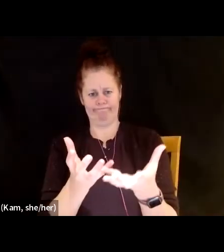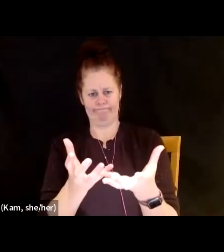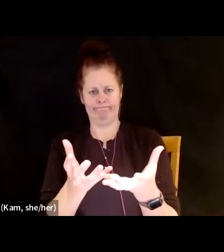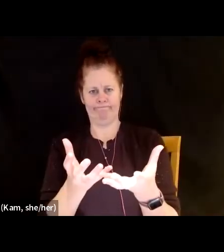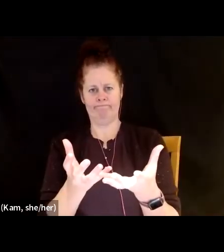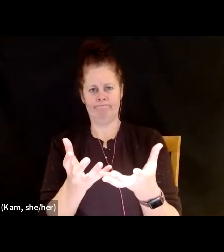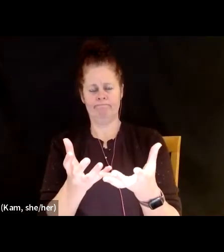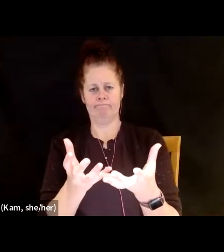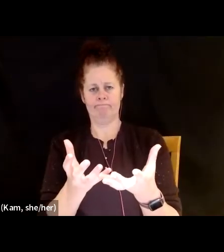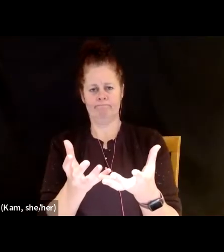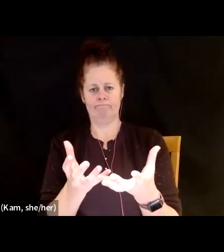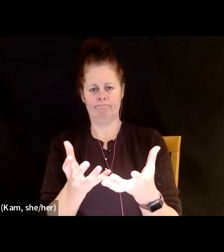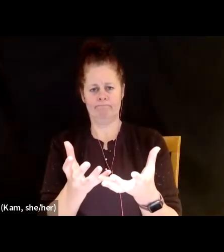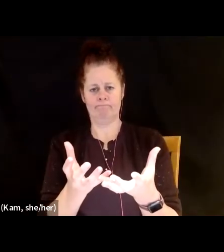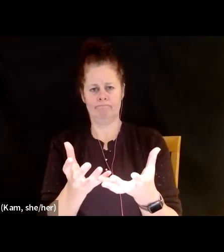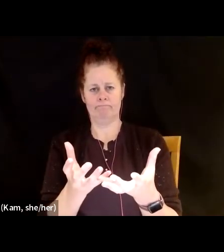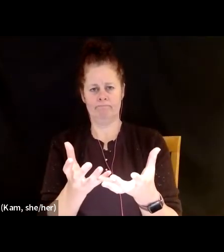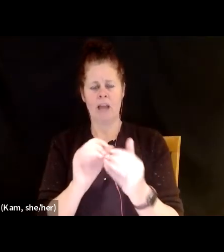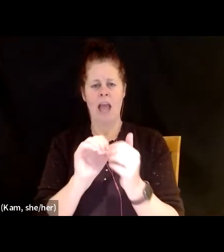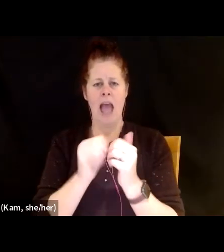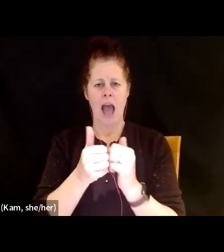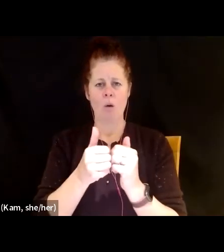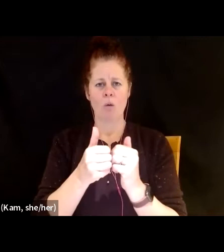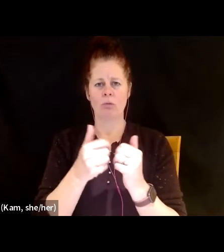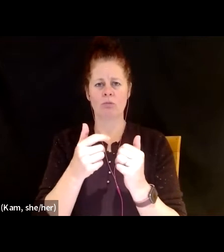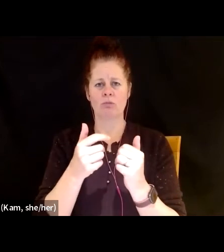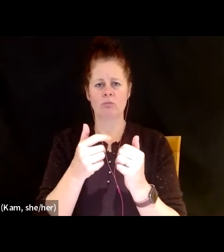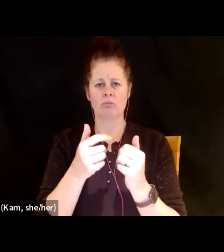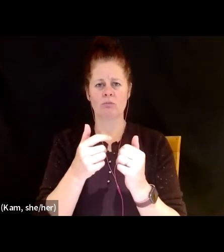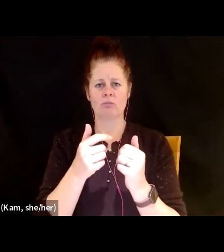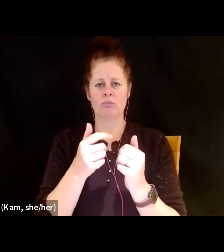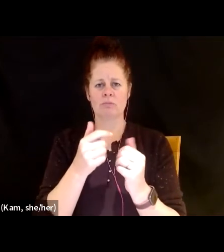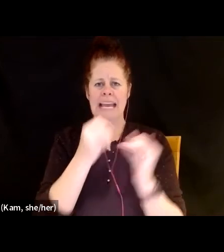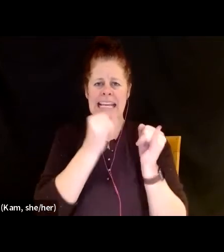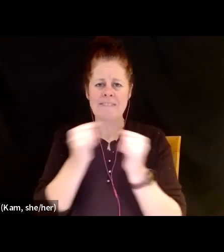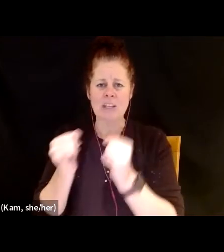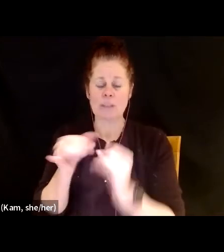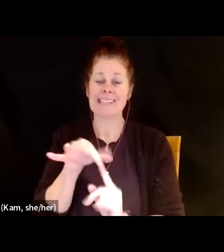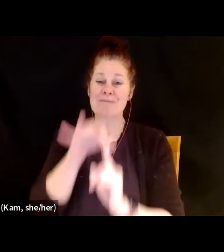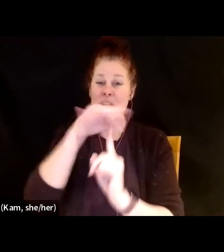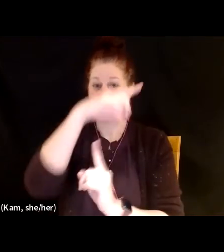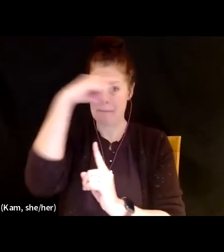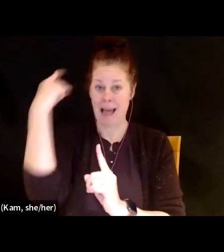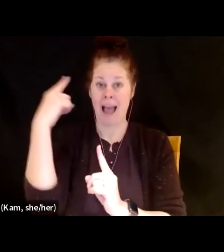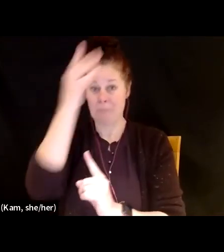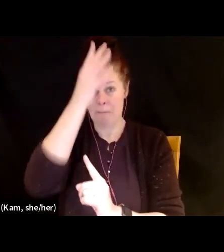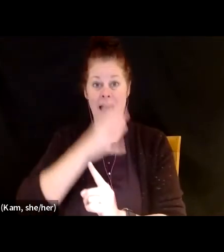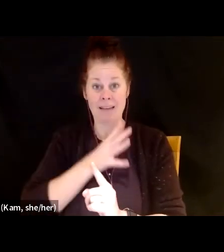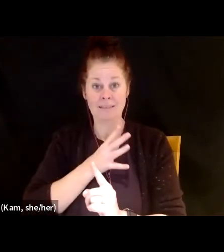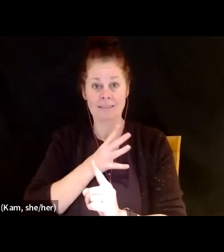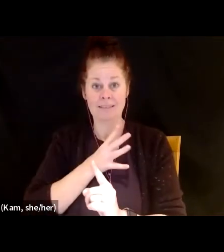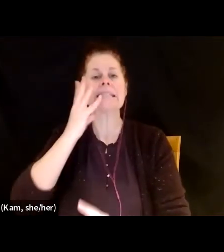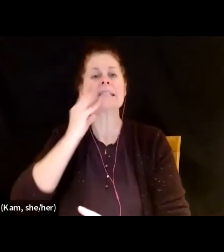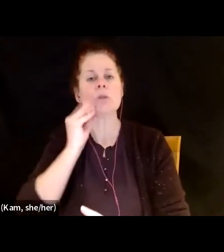groups of individuals, particularly Black males, experience our institution is vital. It's vital to data. It's vital to,